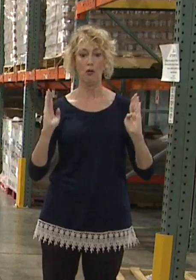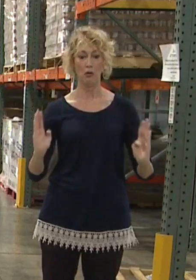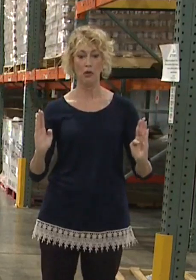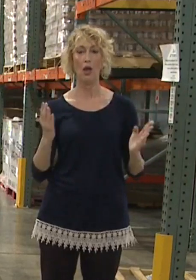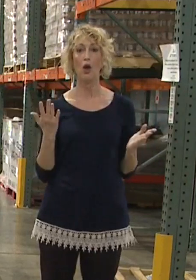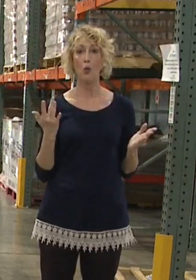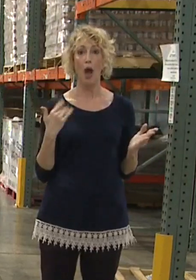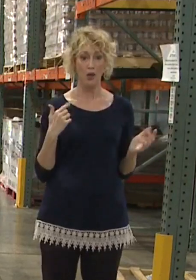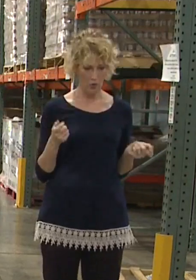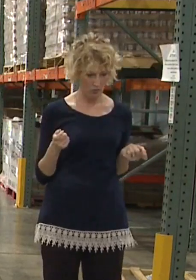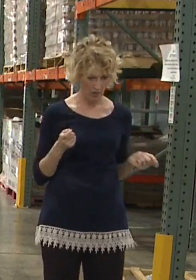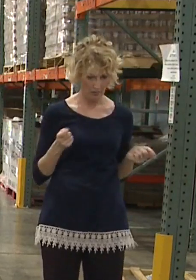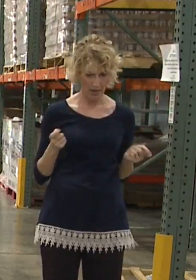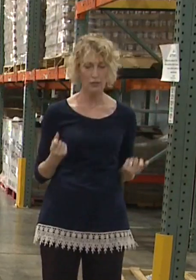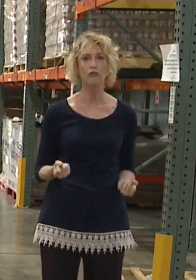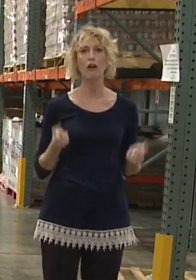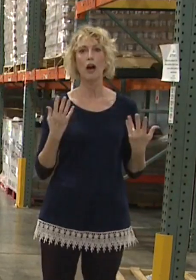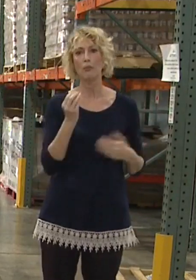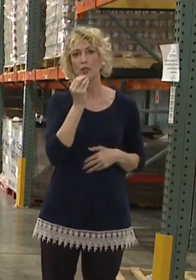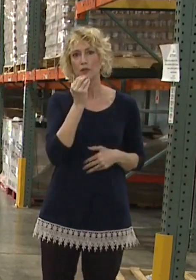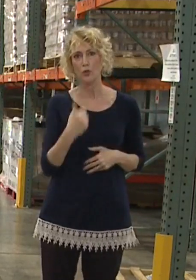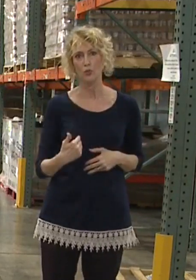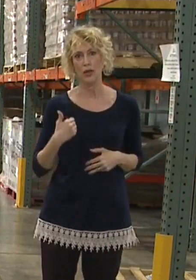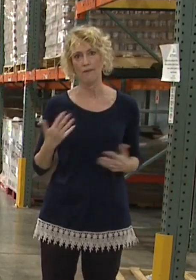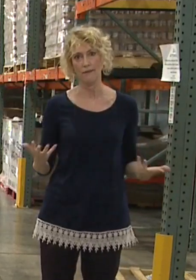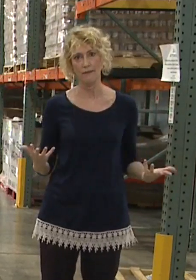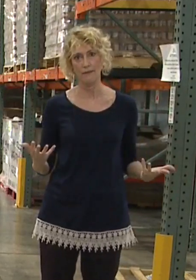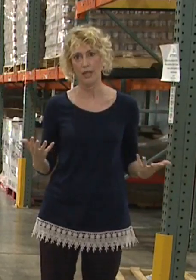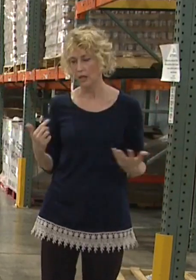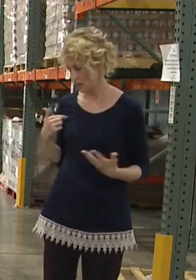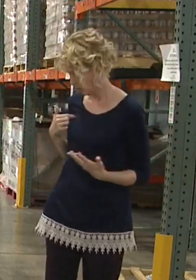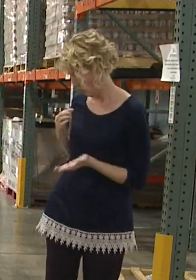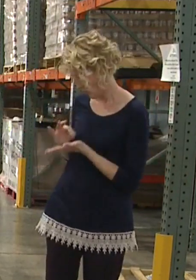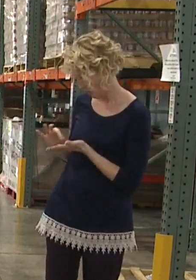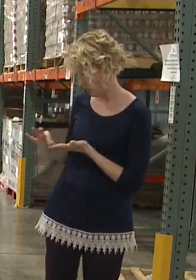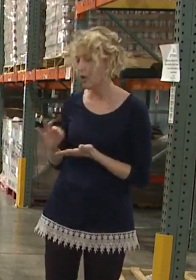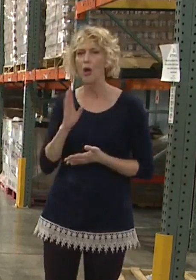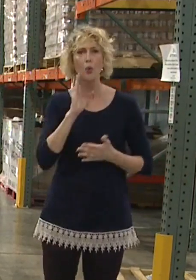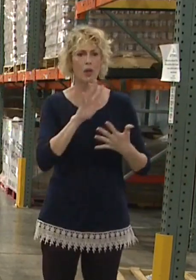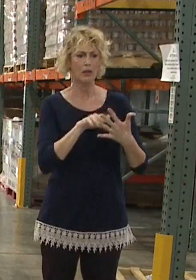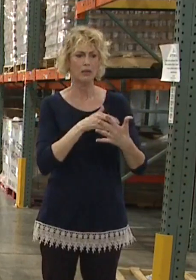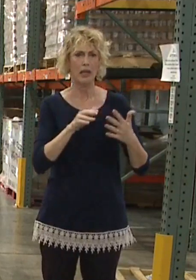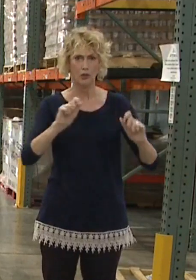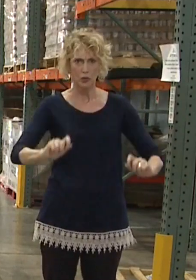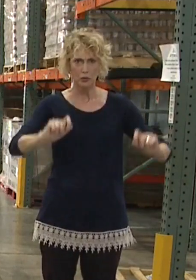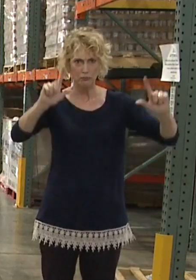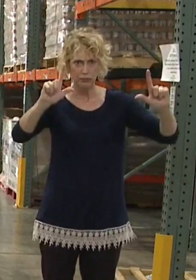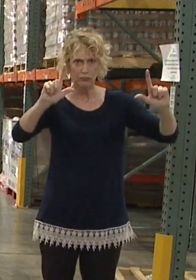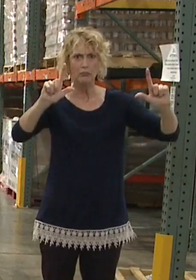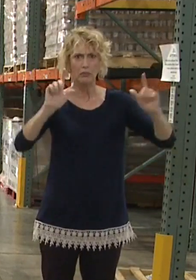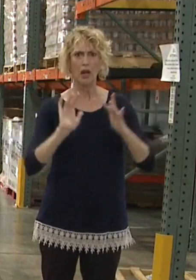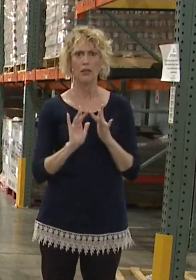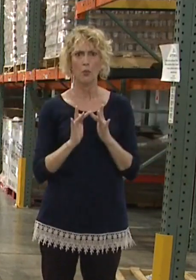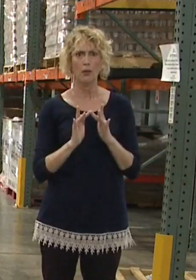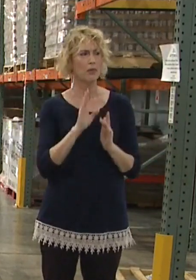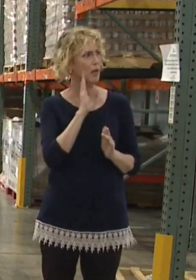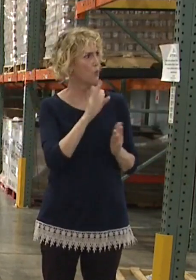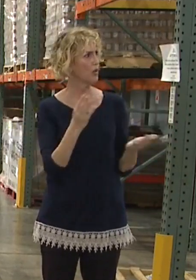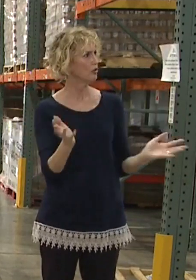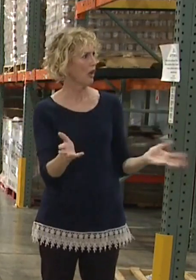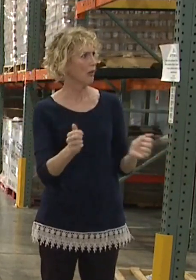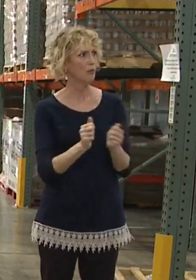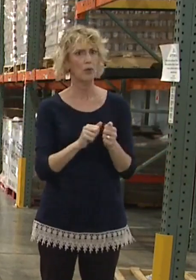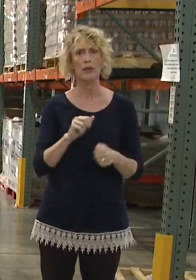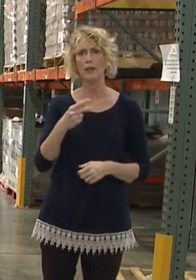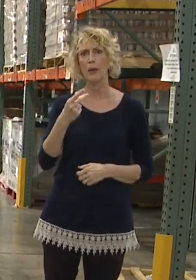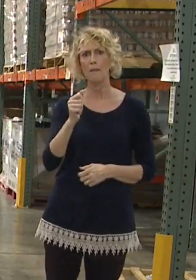to manage inventory the best we can. We can't do that without food. So we'll get schedules up on our website, and I certainly will be talking with Pam and